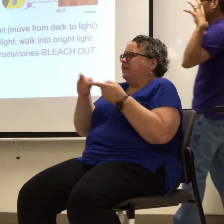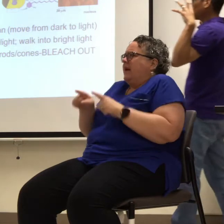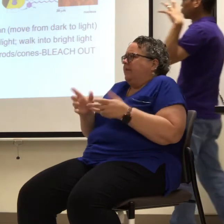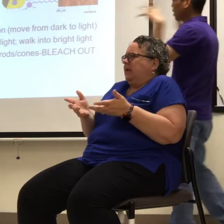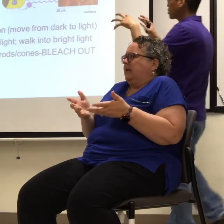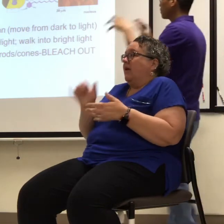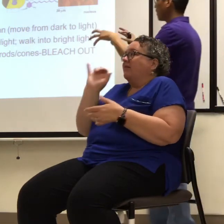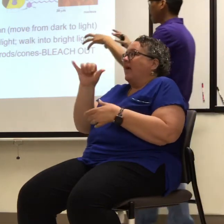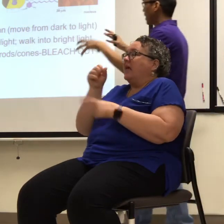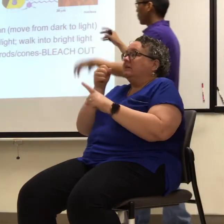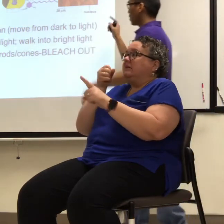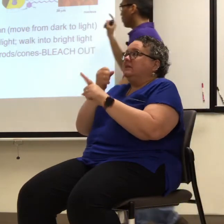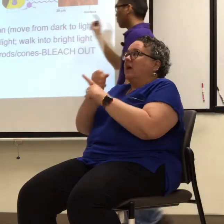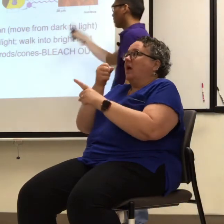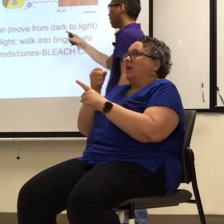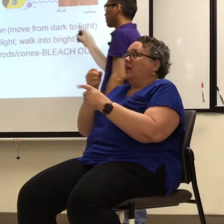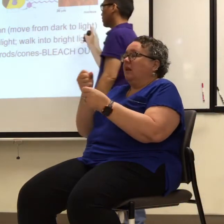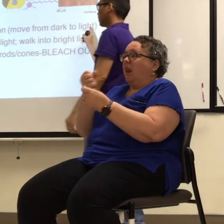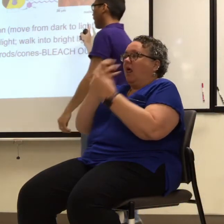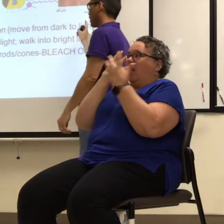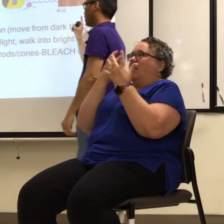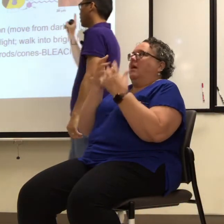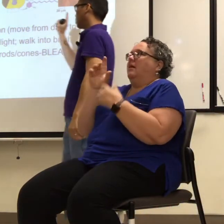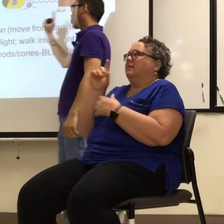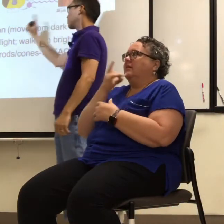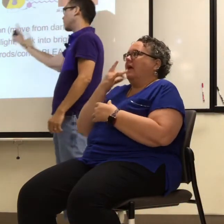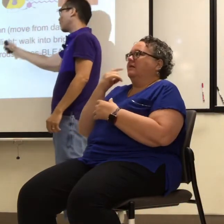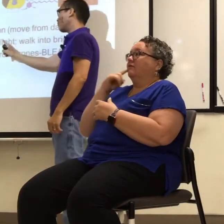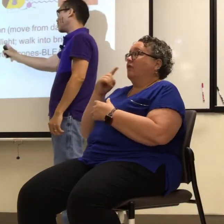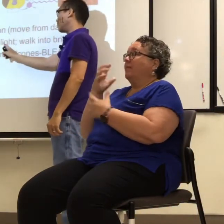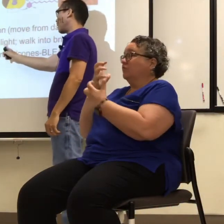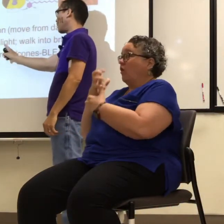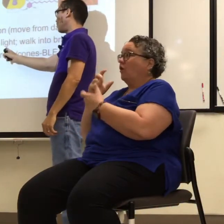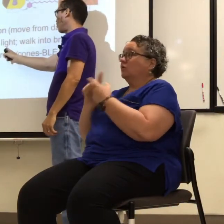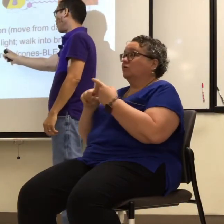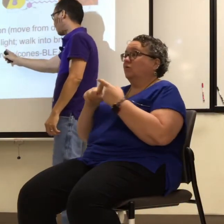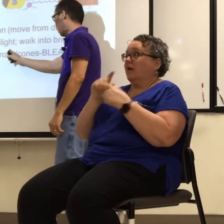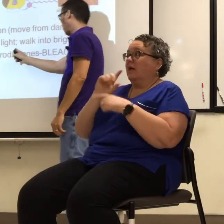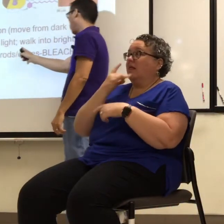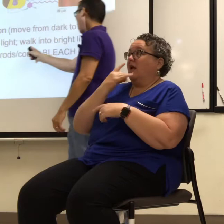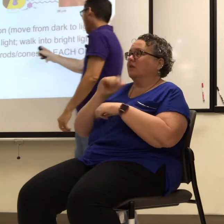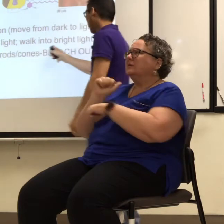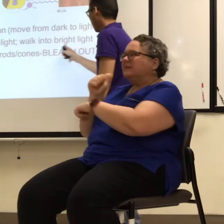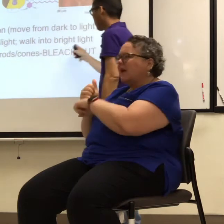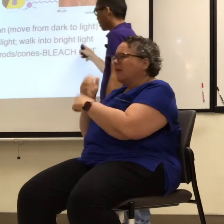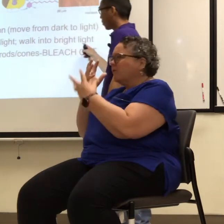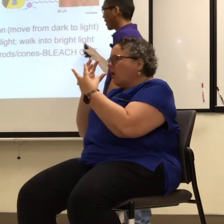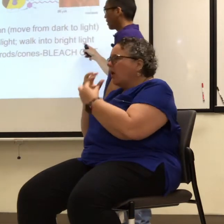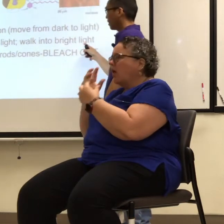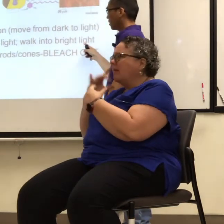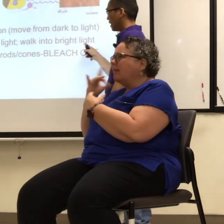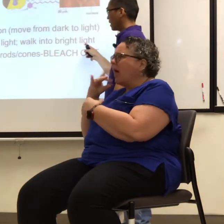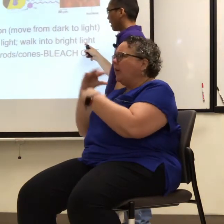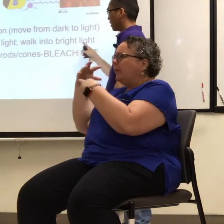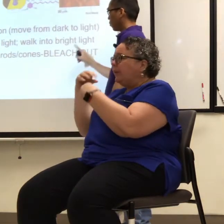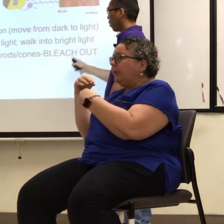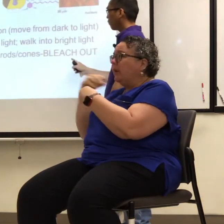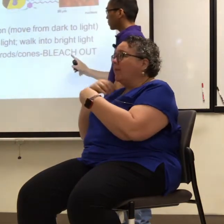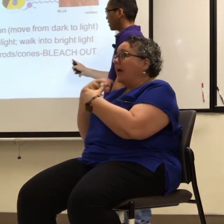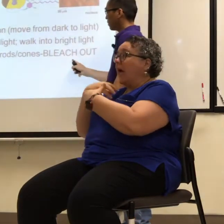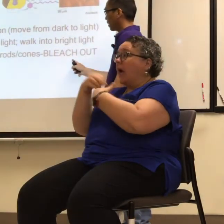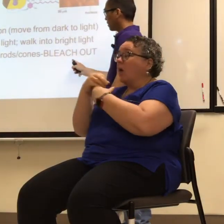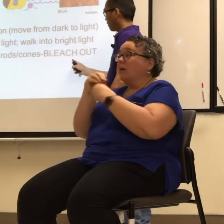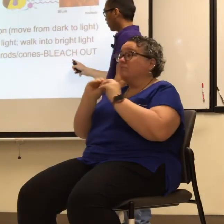That sudden rush of light, when you move from dark to light, you were set up for dim light in the movie theater. But when you walk out into the bright daylight,